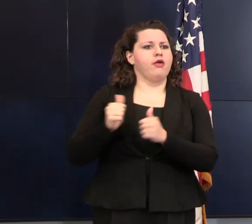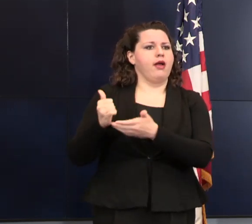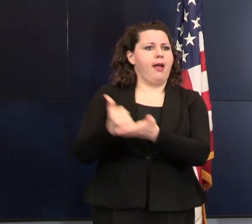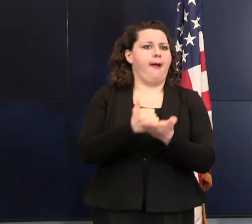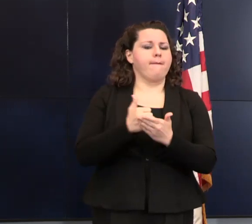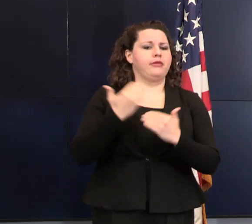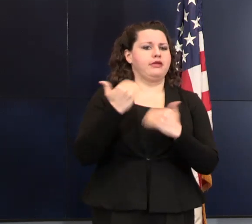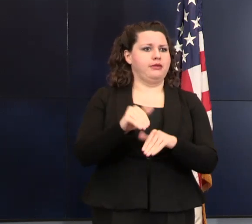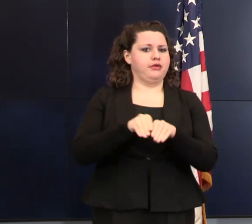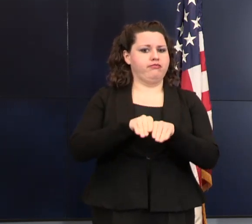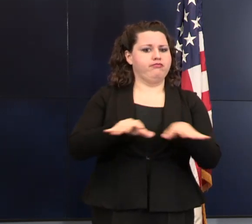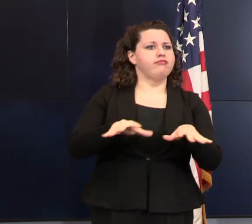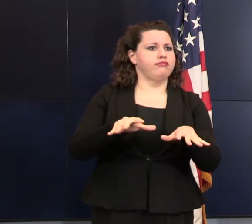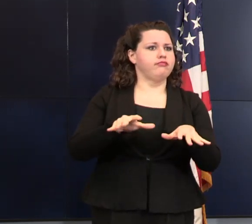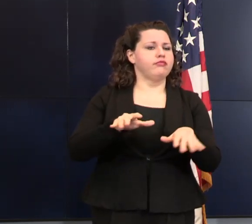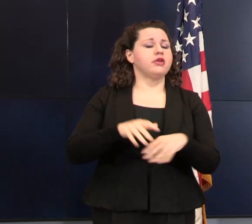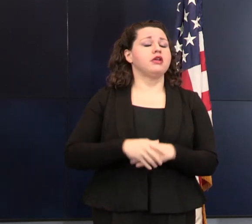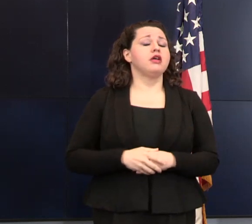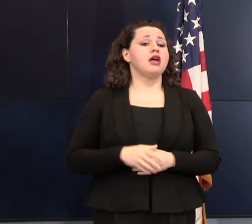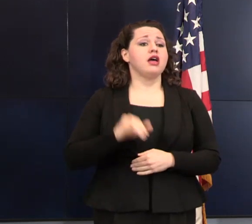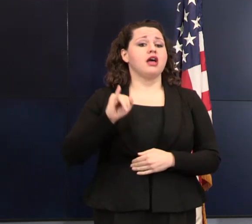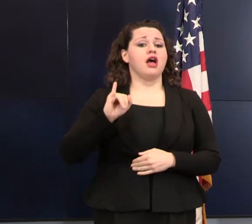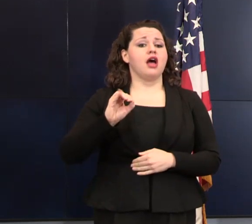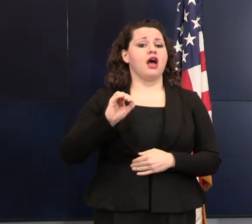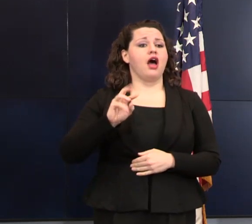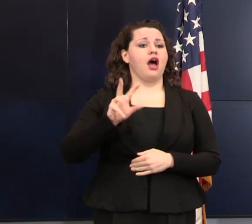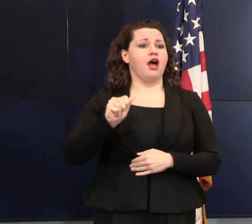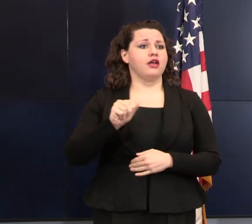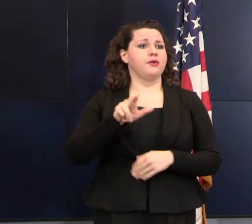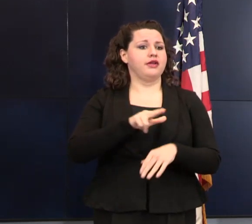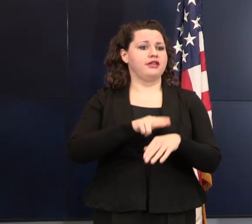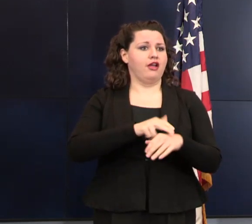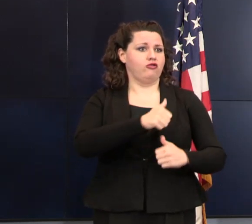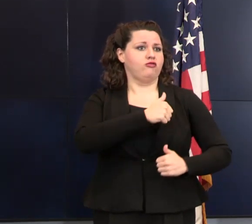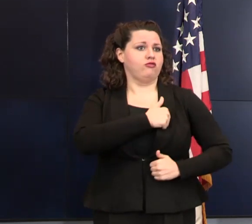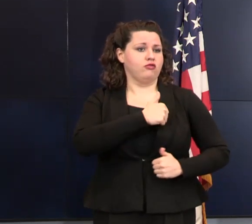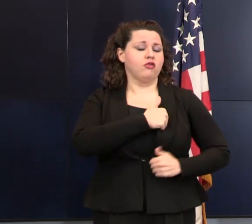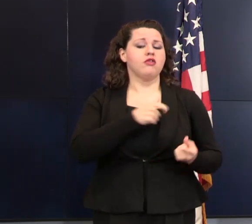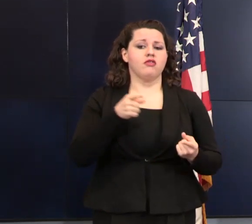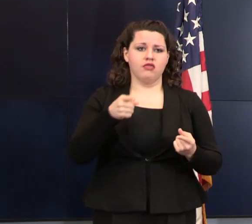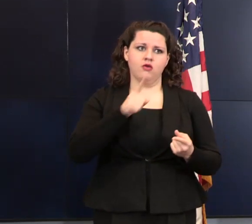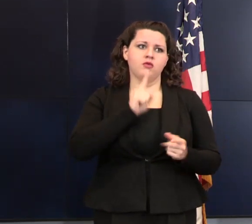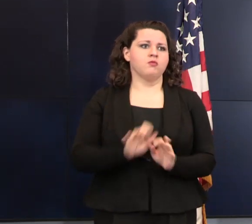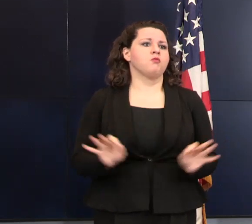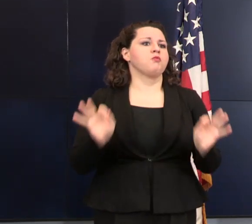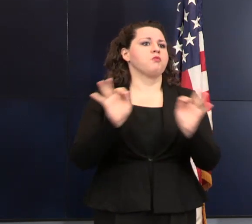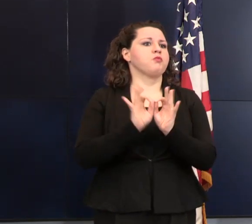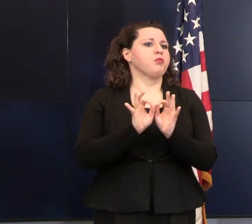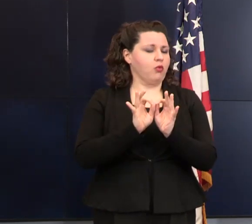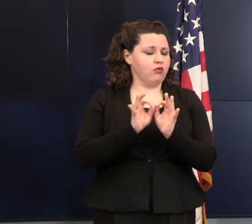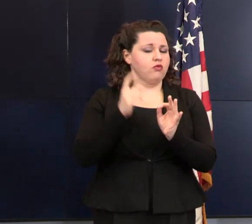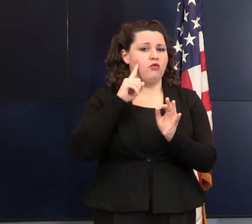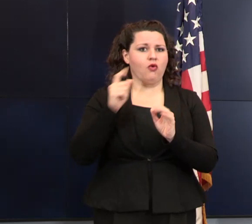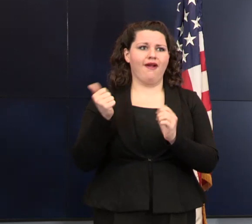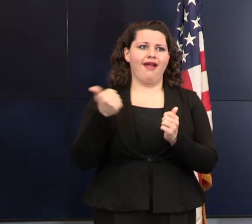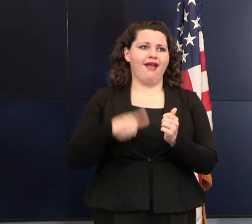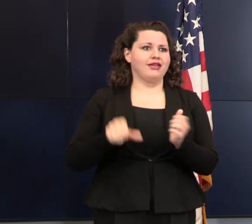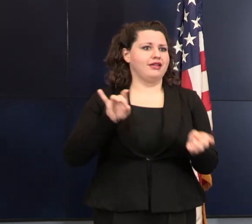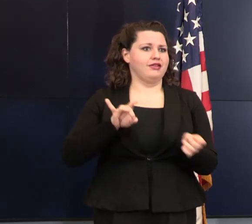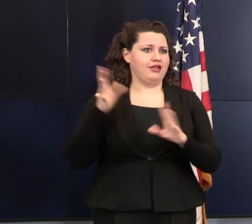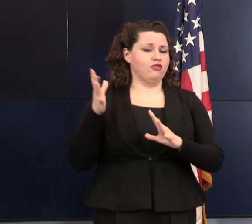spread of the virus. The Iowa National Guard plays a critical role in any disaster situation and is a vital part of